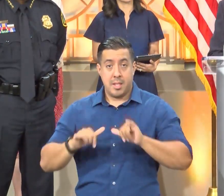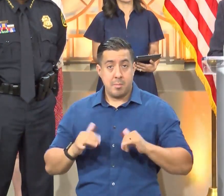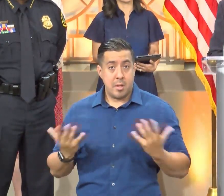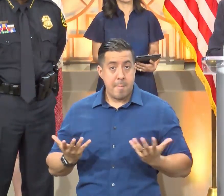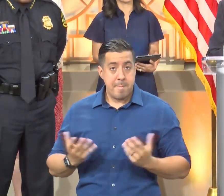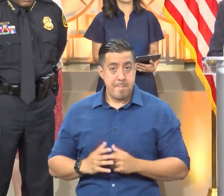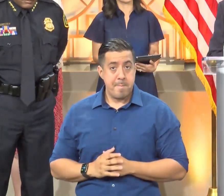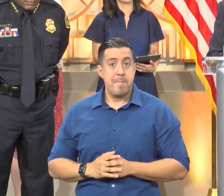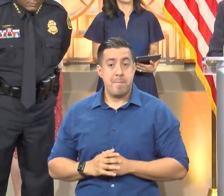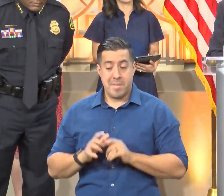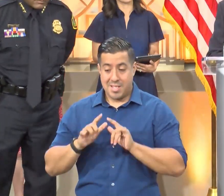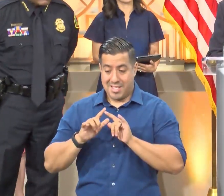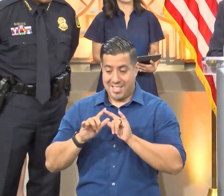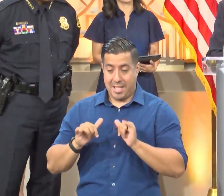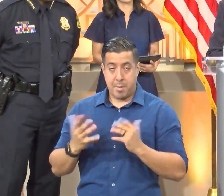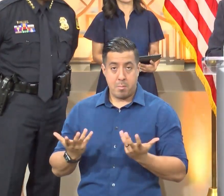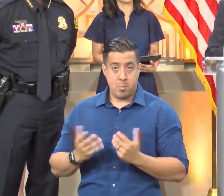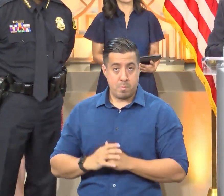time,